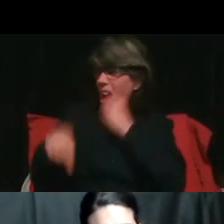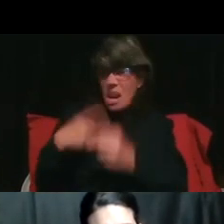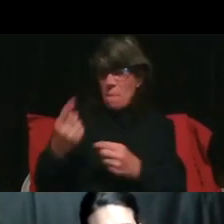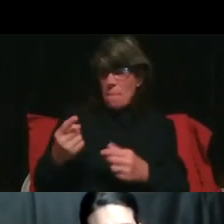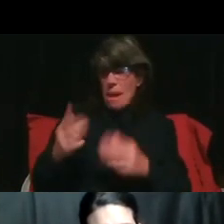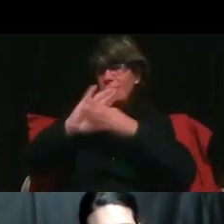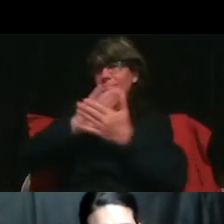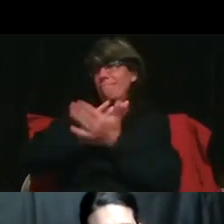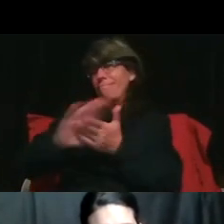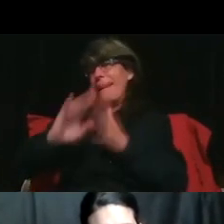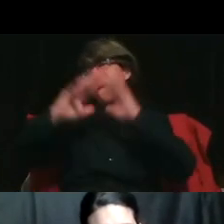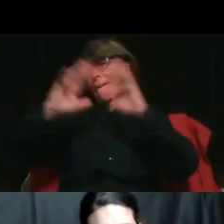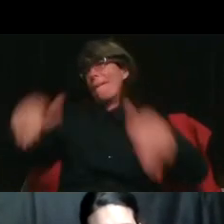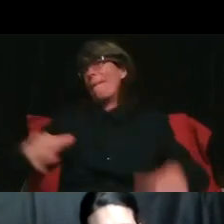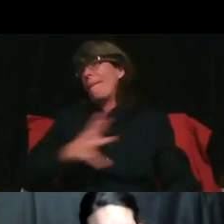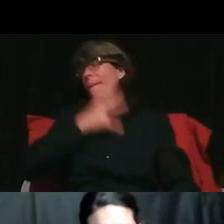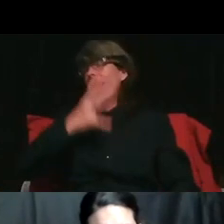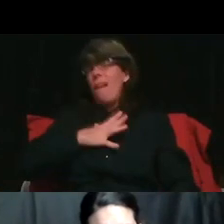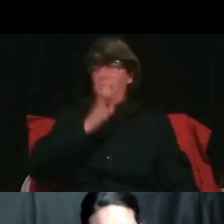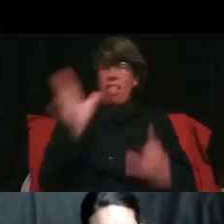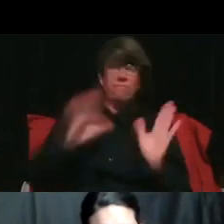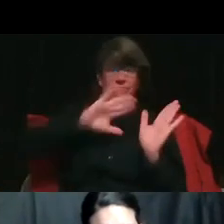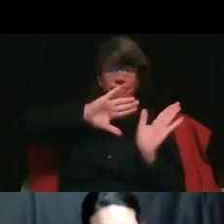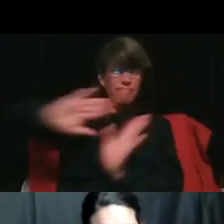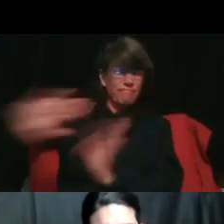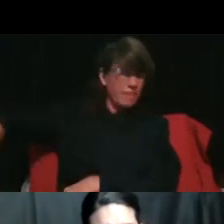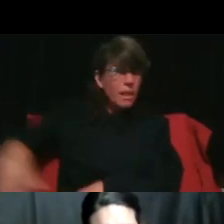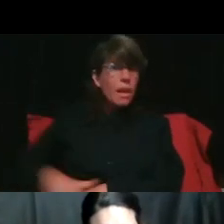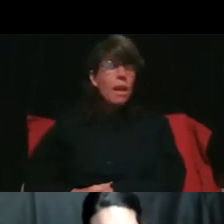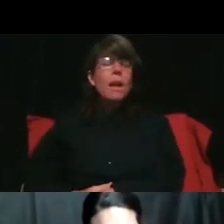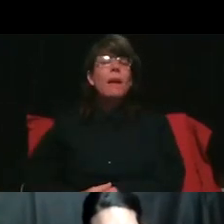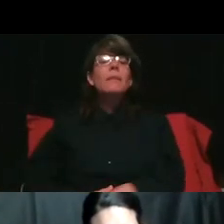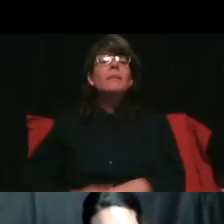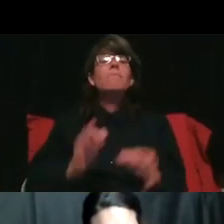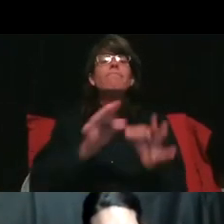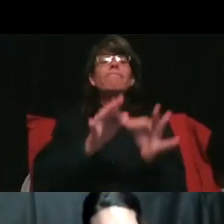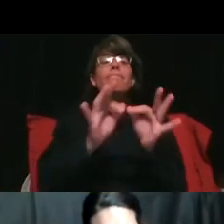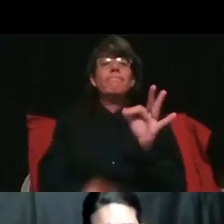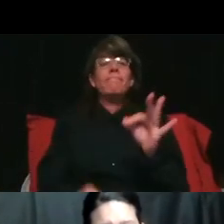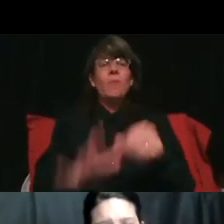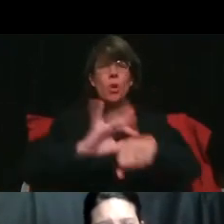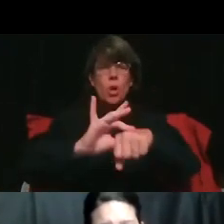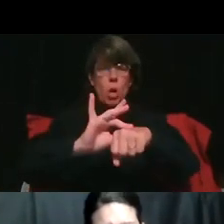homes, but the simplicity of our Mother Earth.